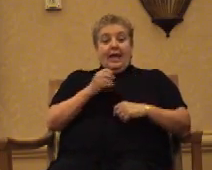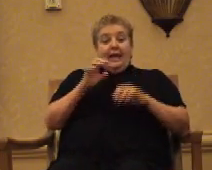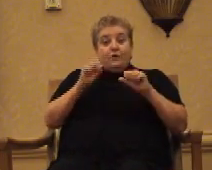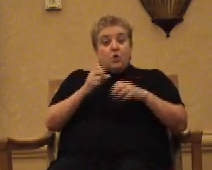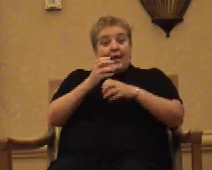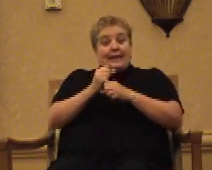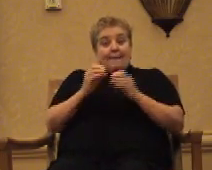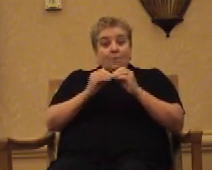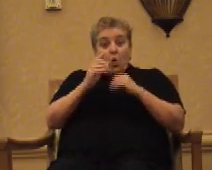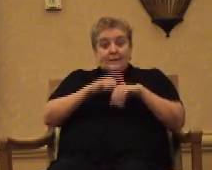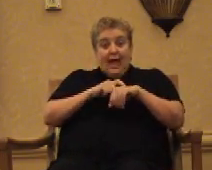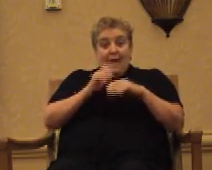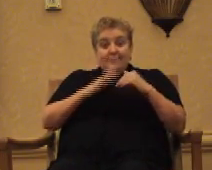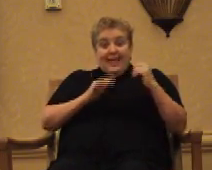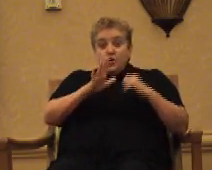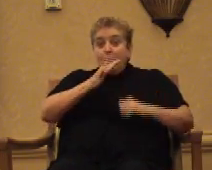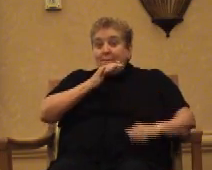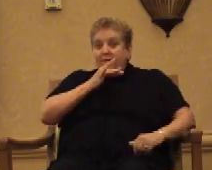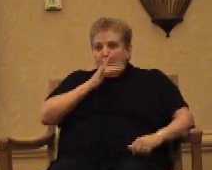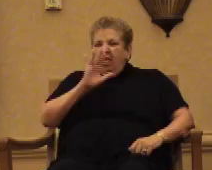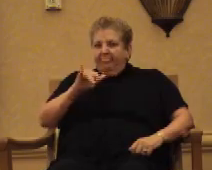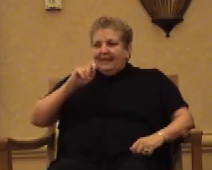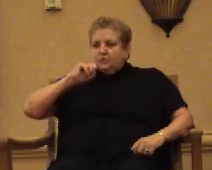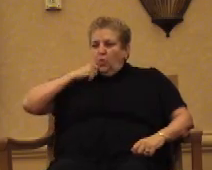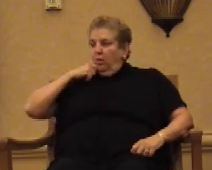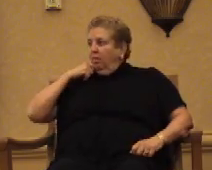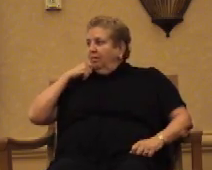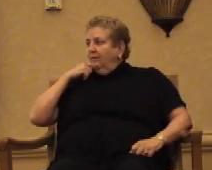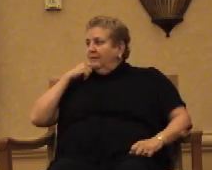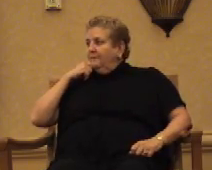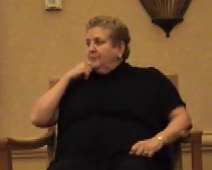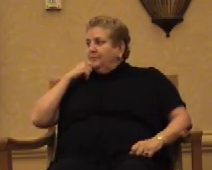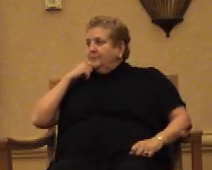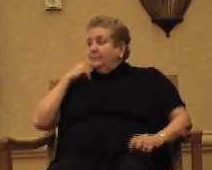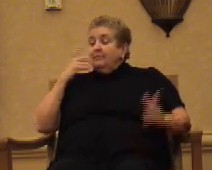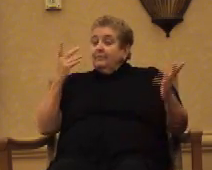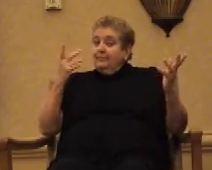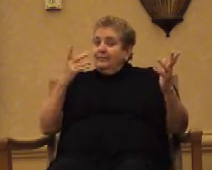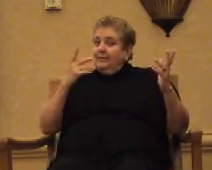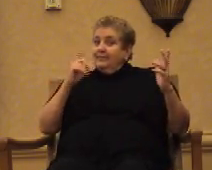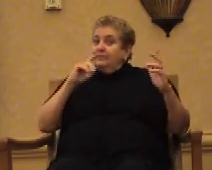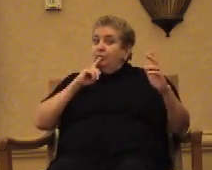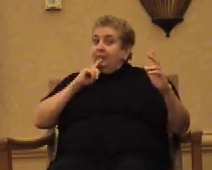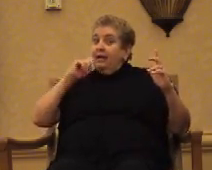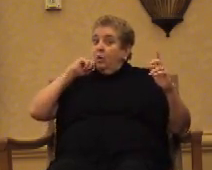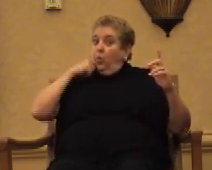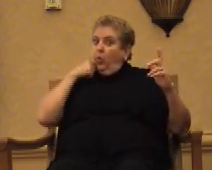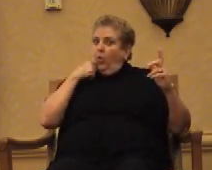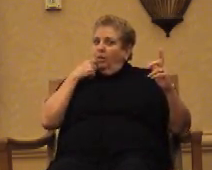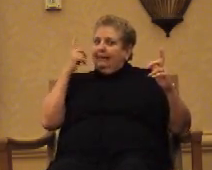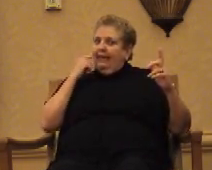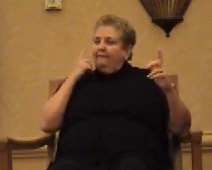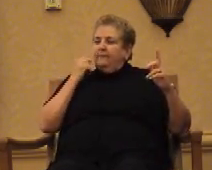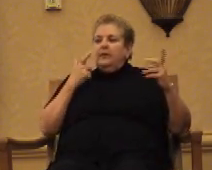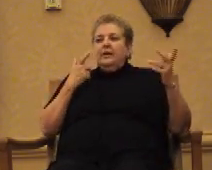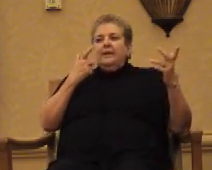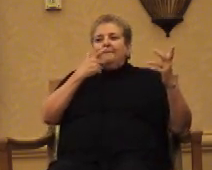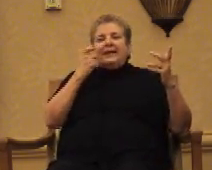your mother, it's cool. I mean, it's all a gift, but it's kind of a cool gift to be sober, because they recommend stuff, and you can always